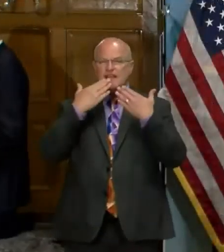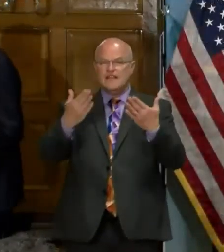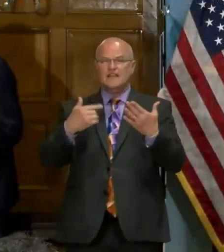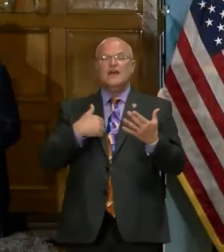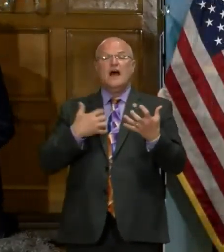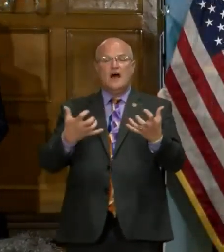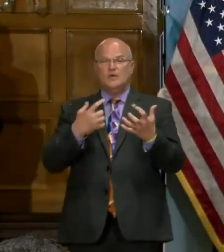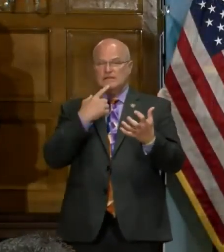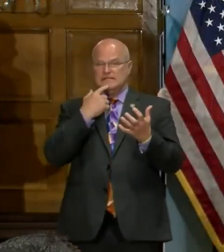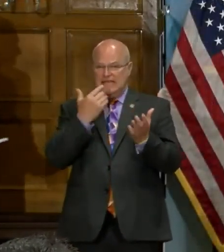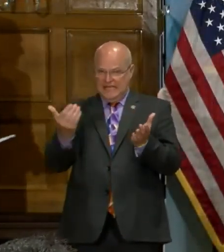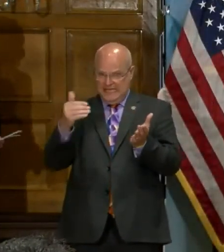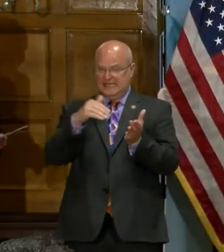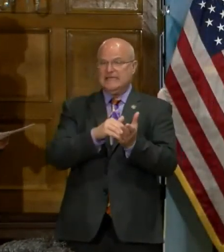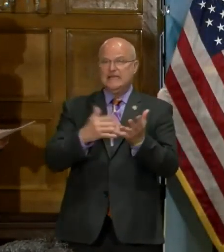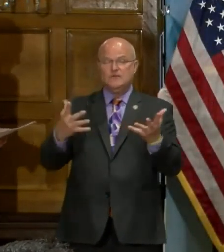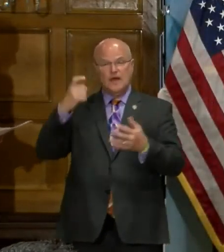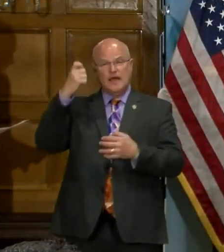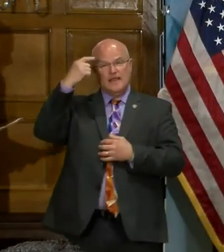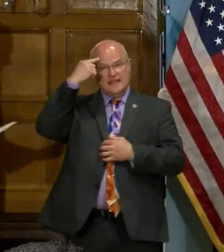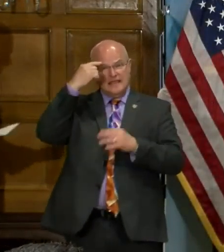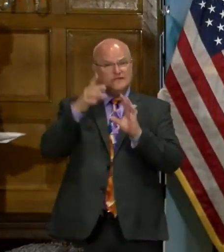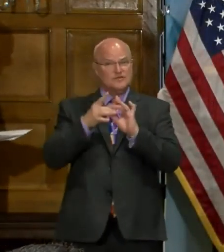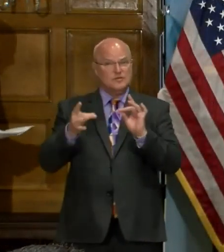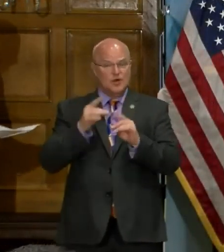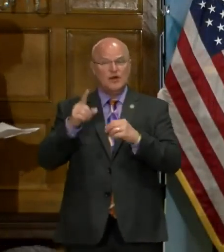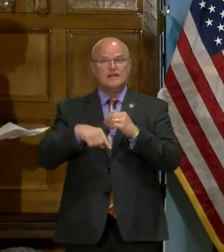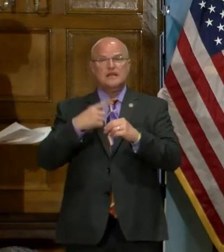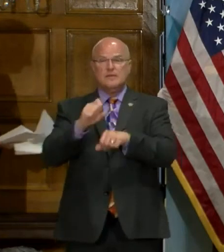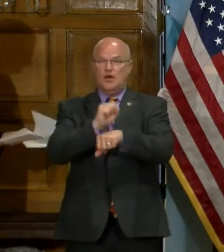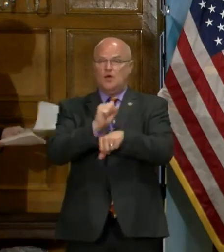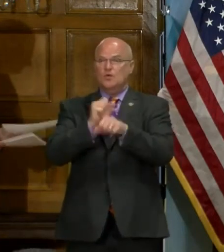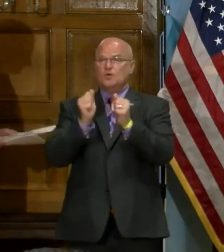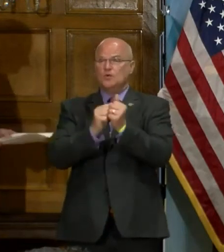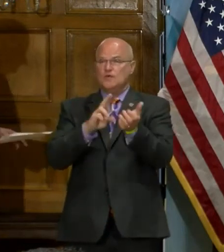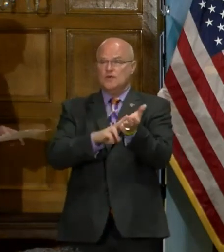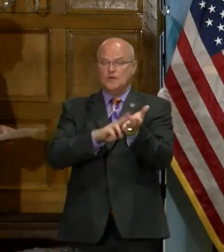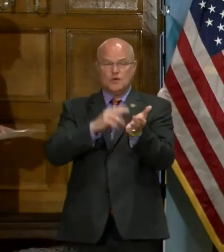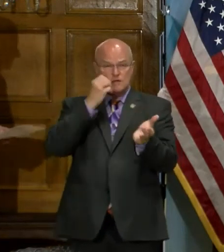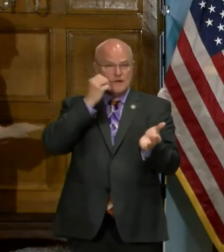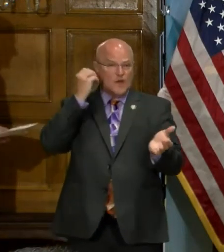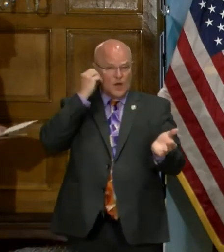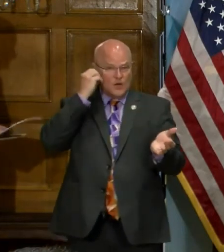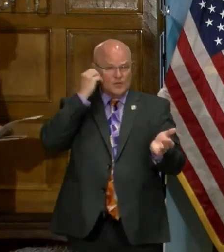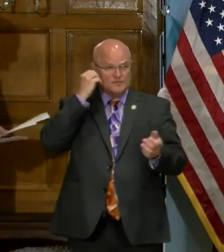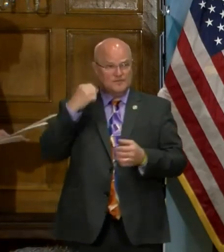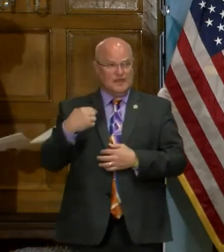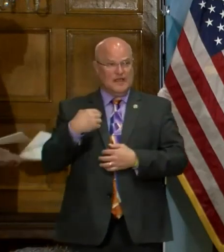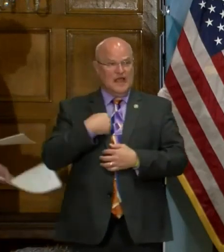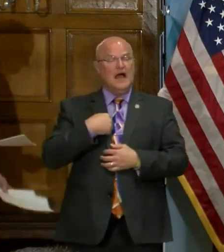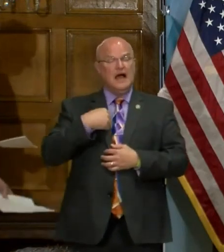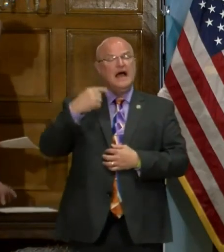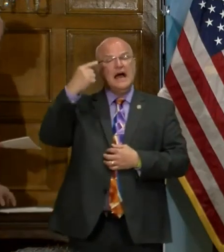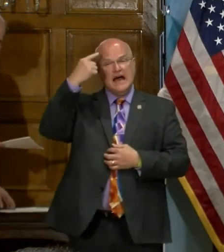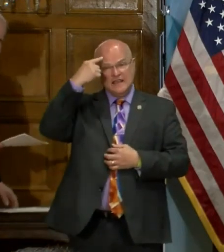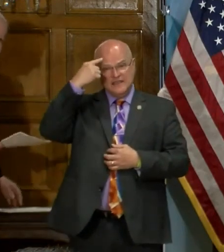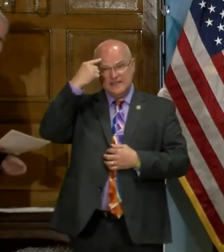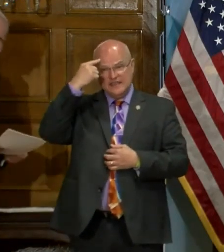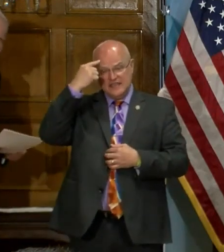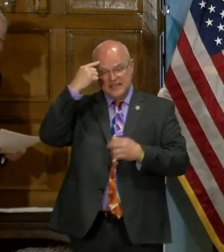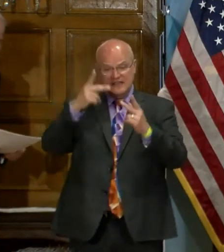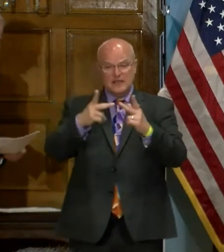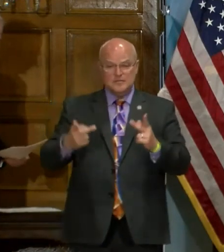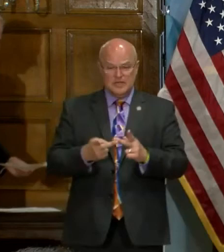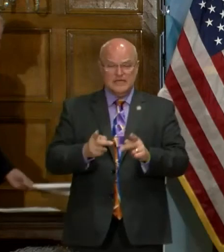Thank you. I want to reiterate the Governor's remarks about our work with the nursing homes. I think the facilities have